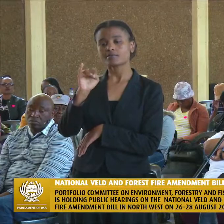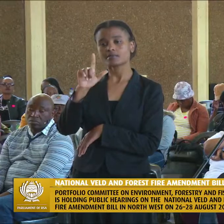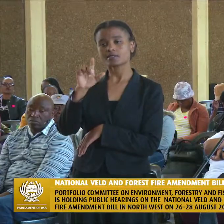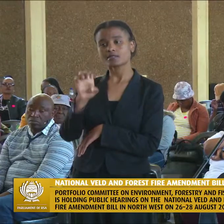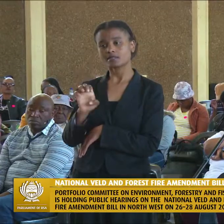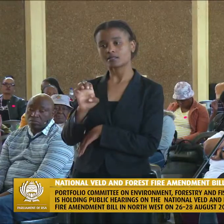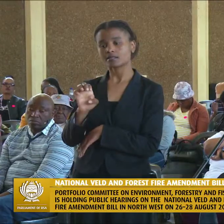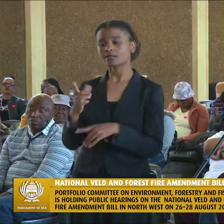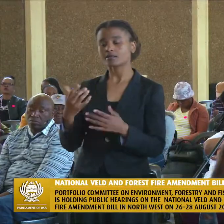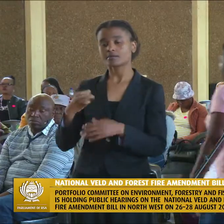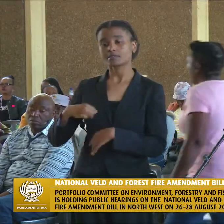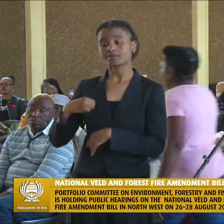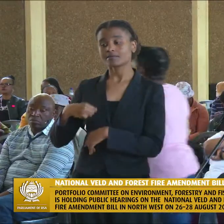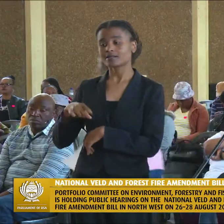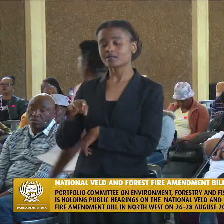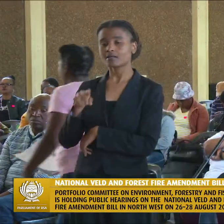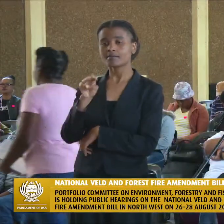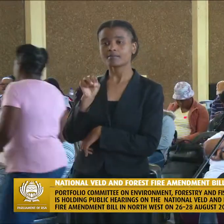municipality